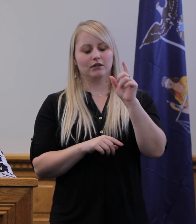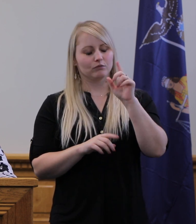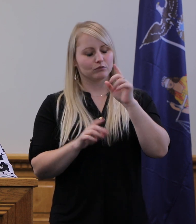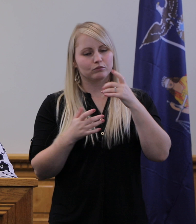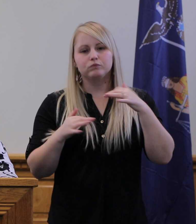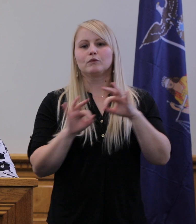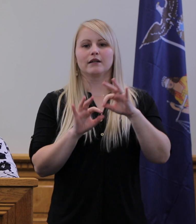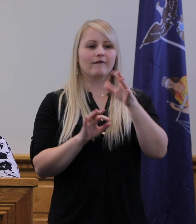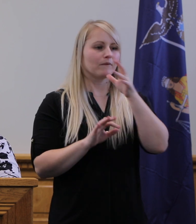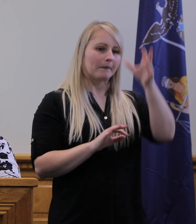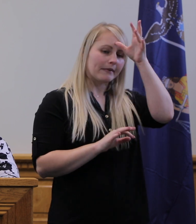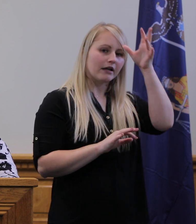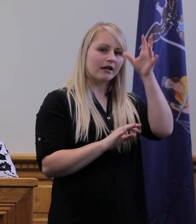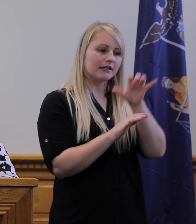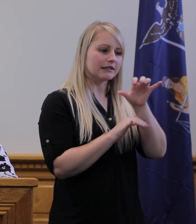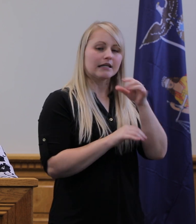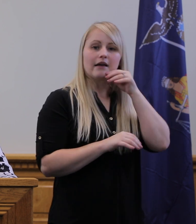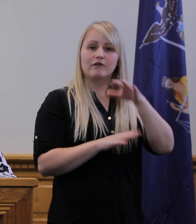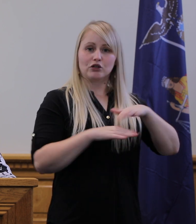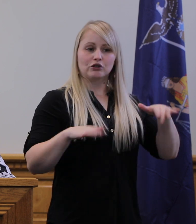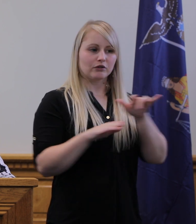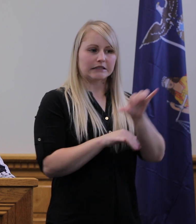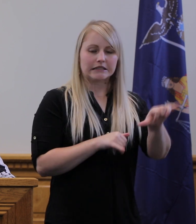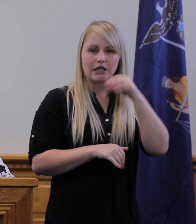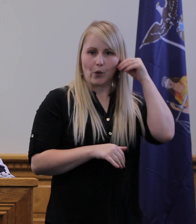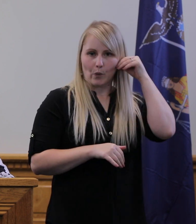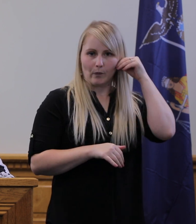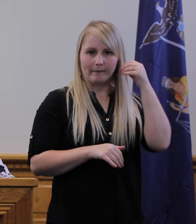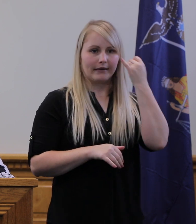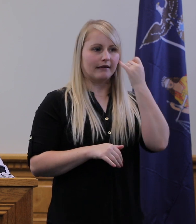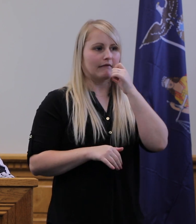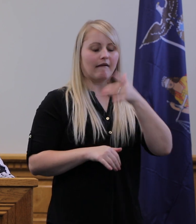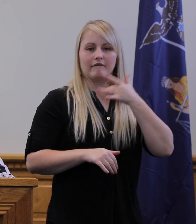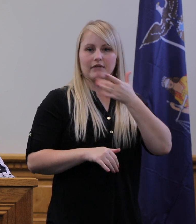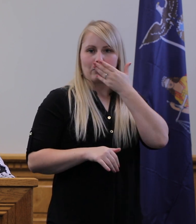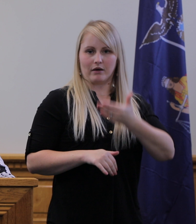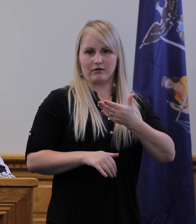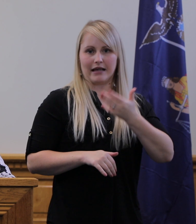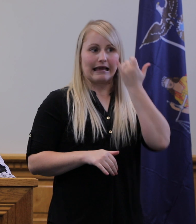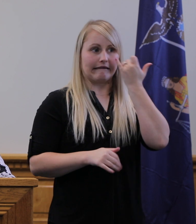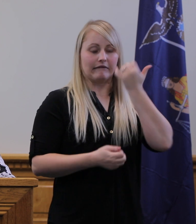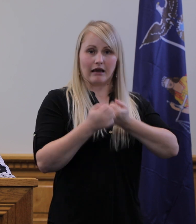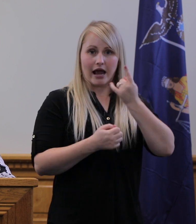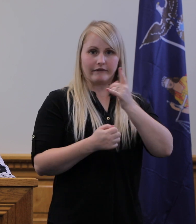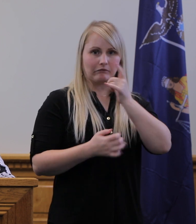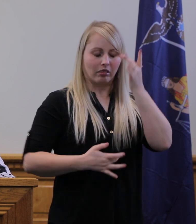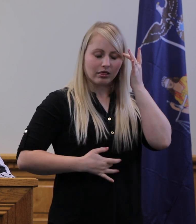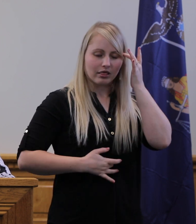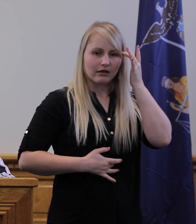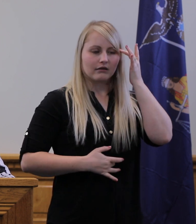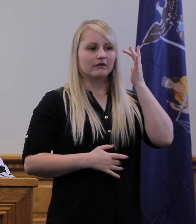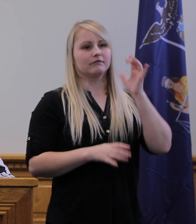that parents keep their children home if they aren't feeling well, and that everyone stays home if they are sick. This will be even